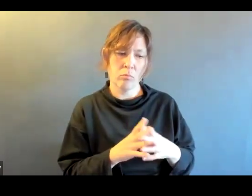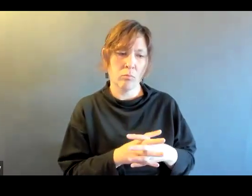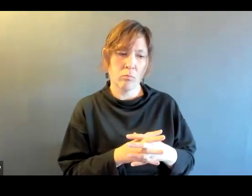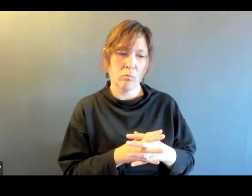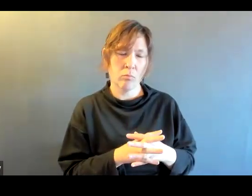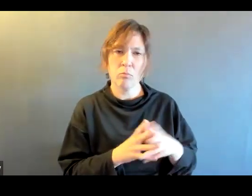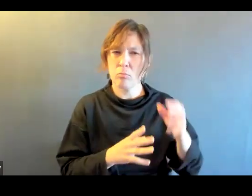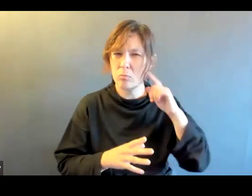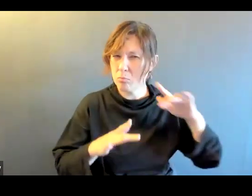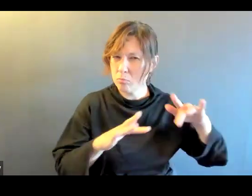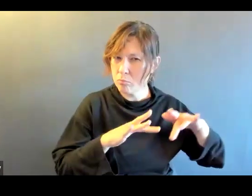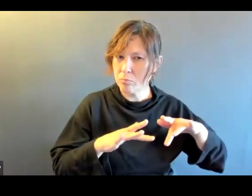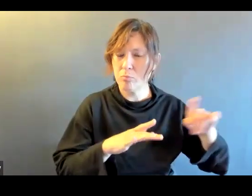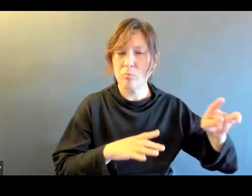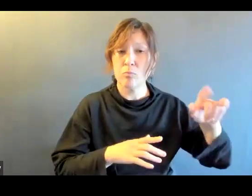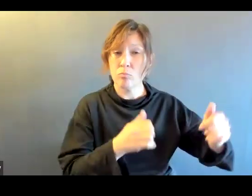head of school?